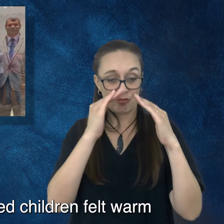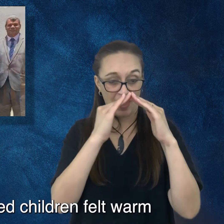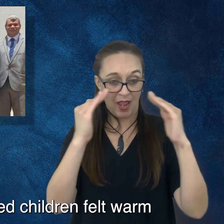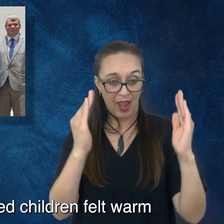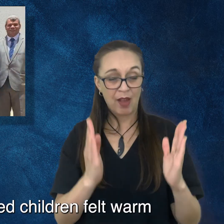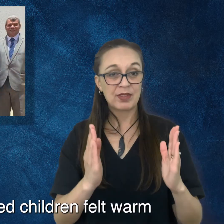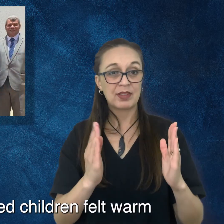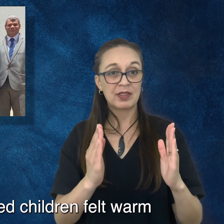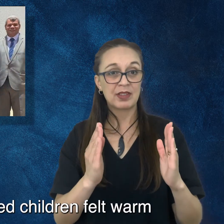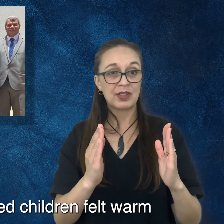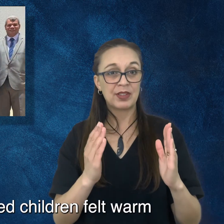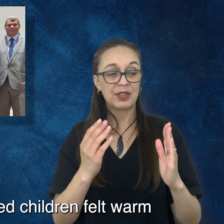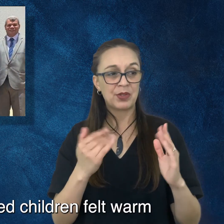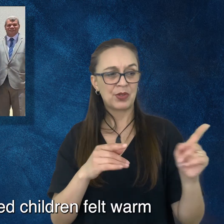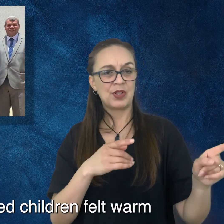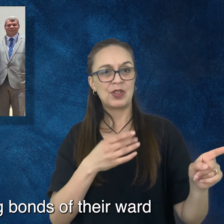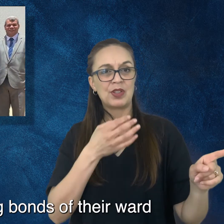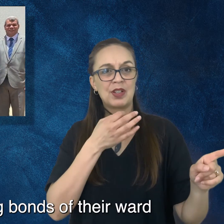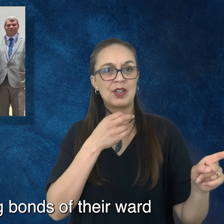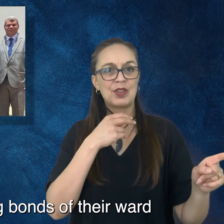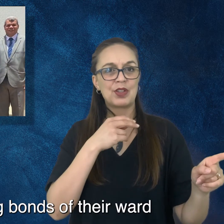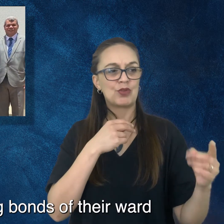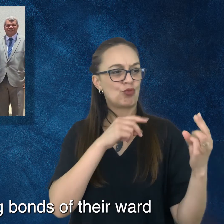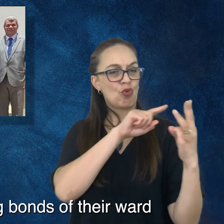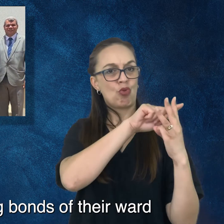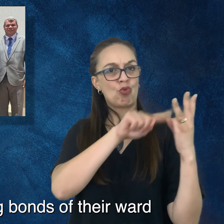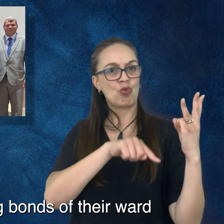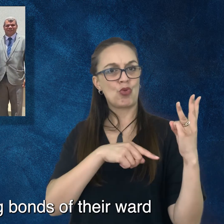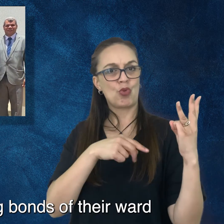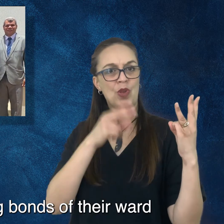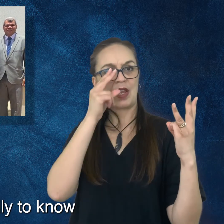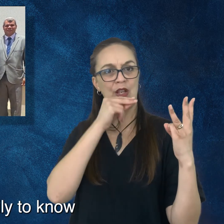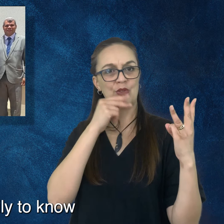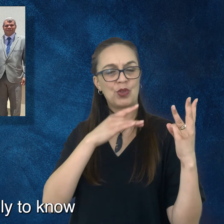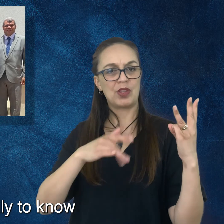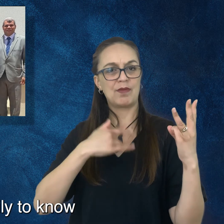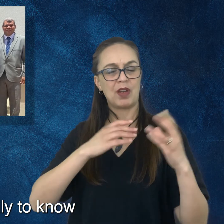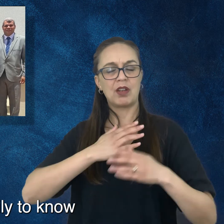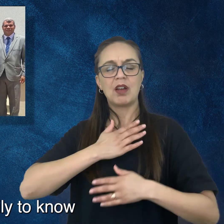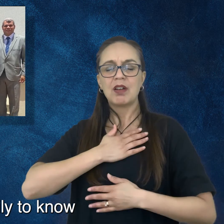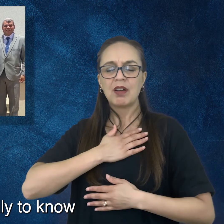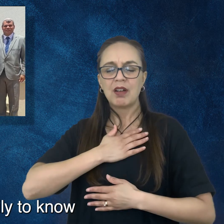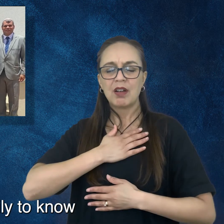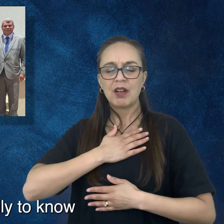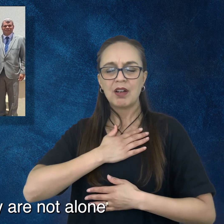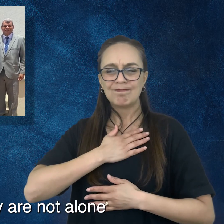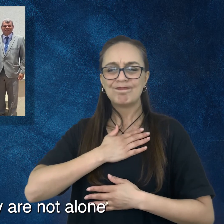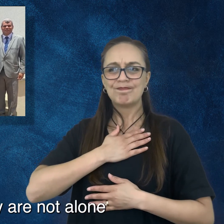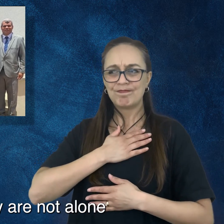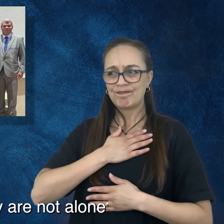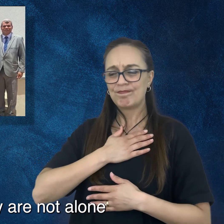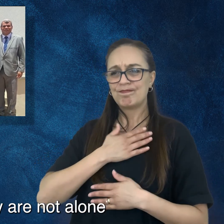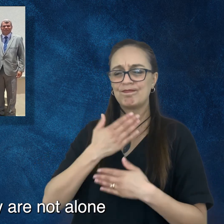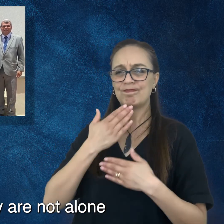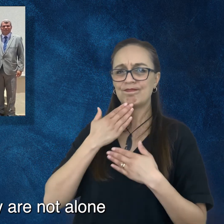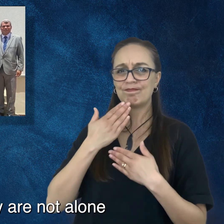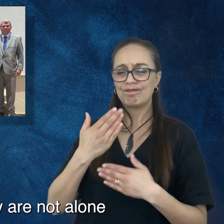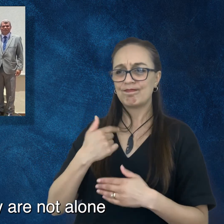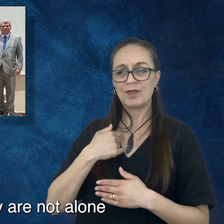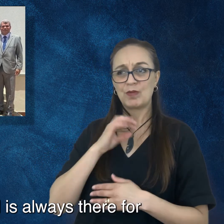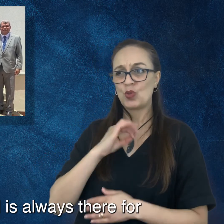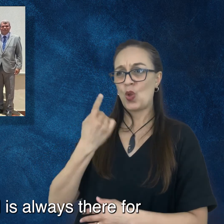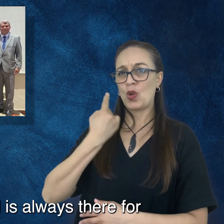These orphan children felt warm and reassuring bonds of their ward family to know that they are not alone